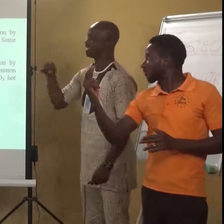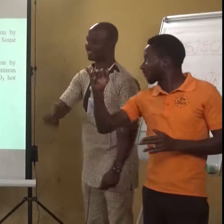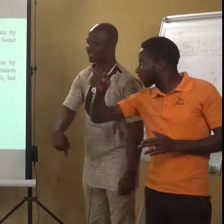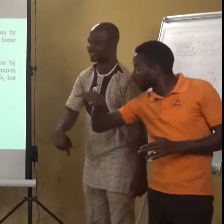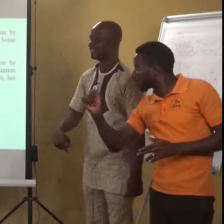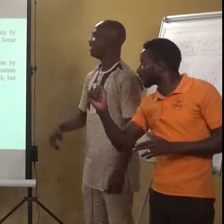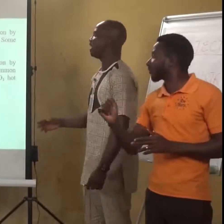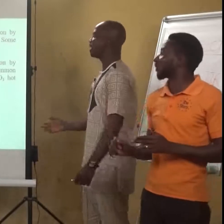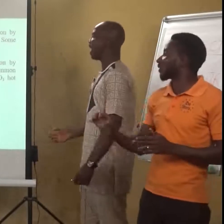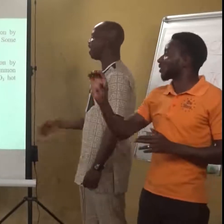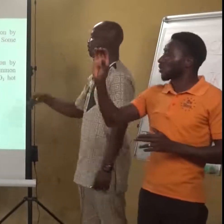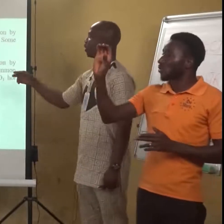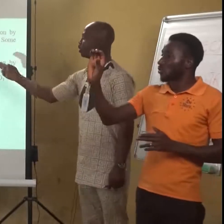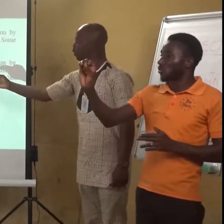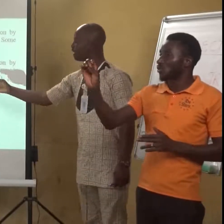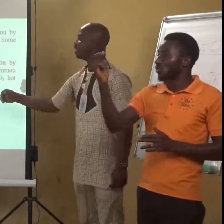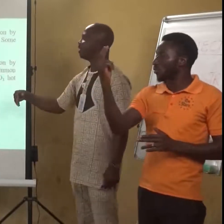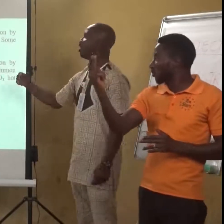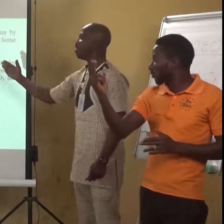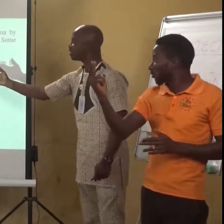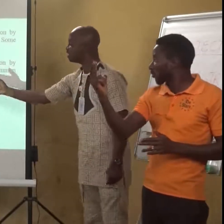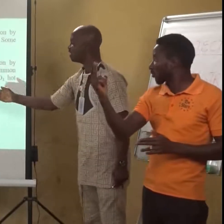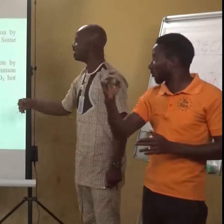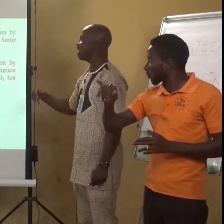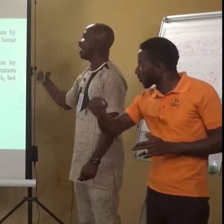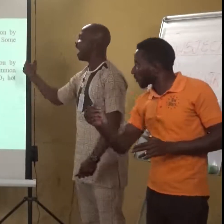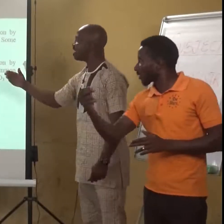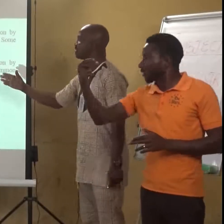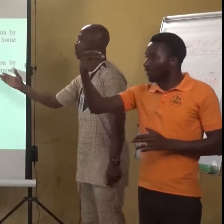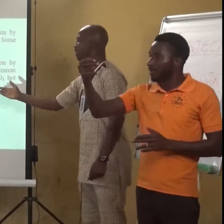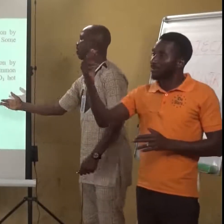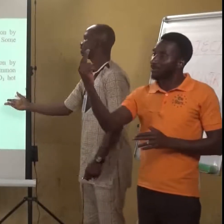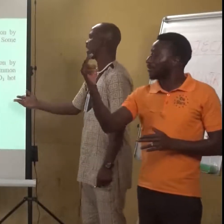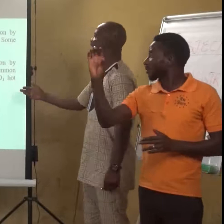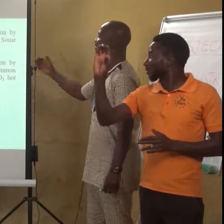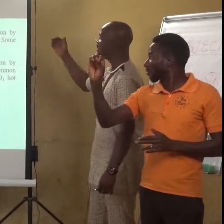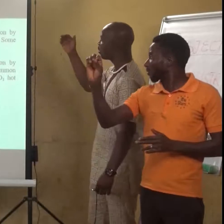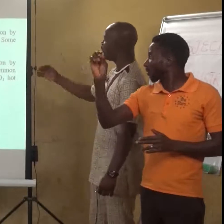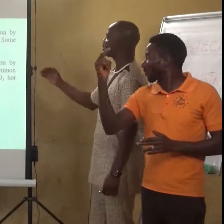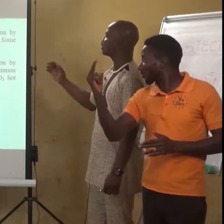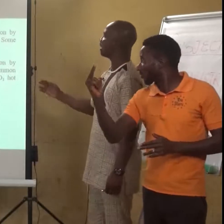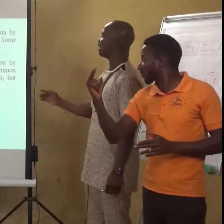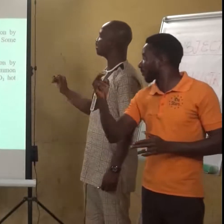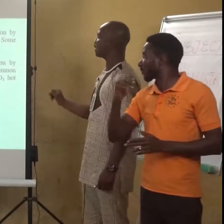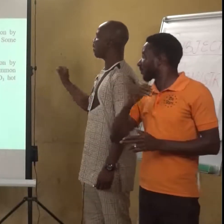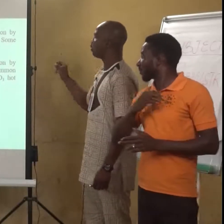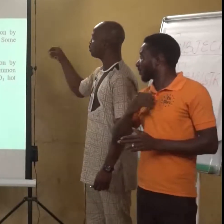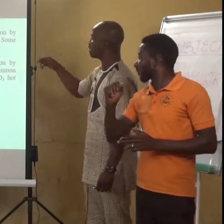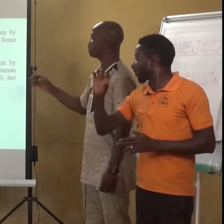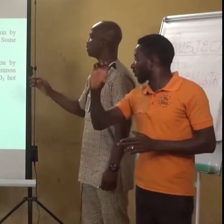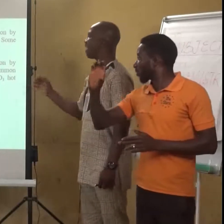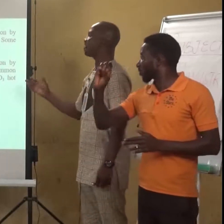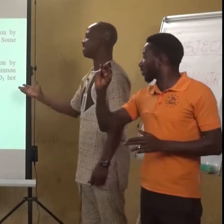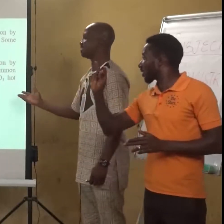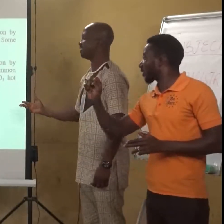heptaoxodichromate 6. Then we have chlorine, oxygen, hydrogen peroxide, concentrated